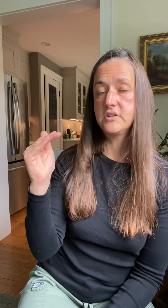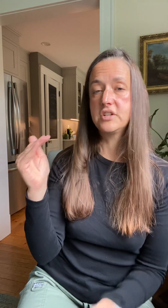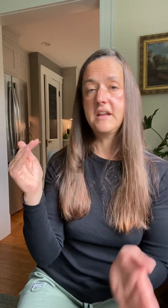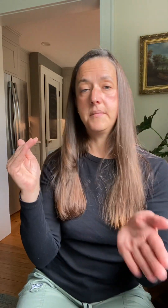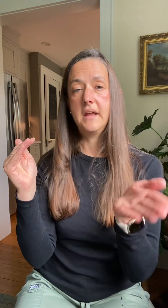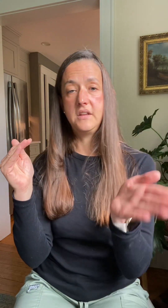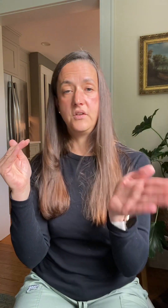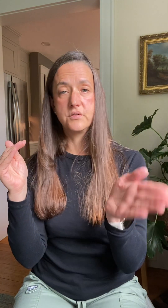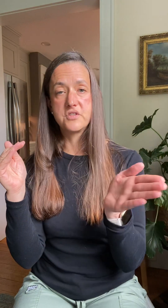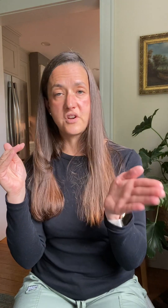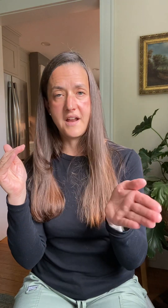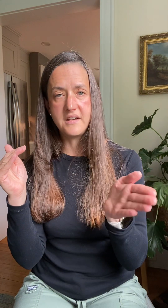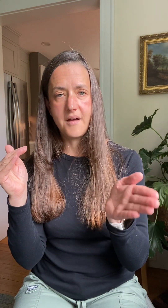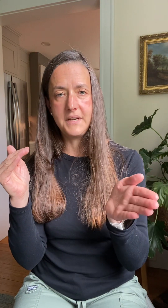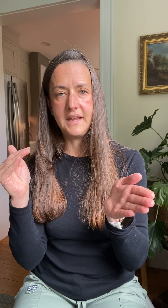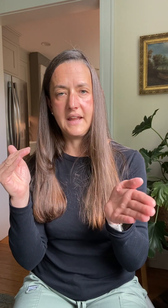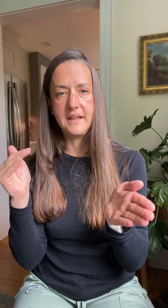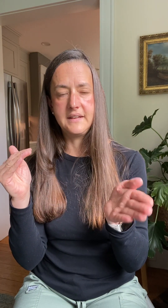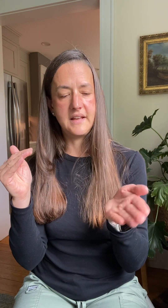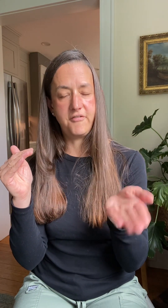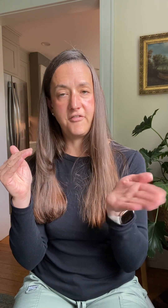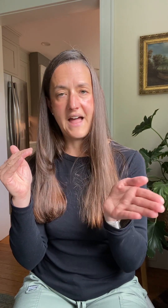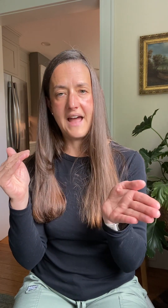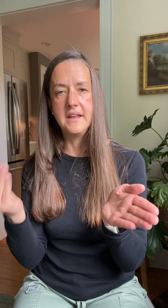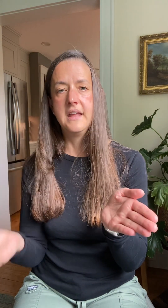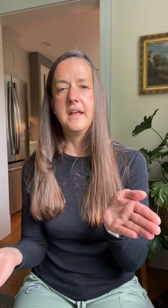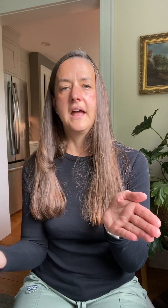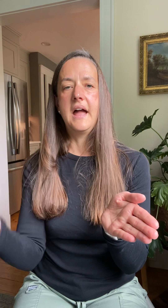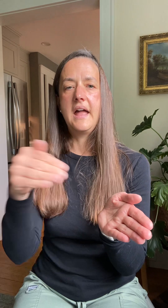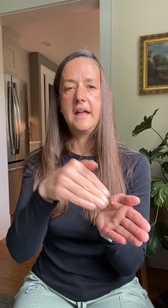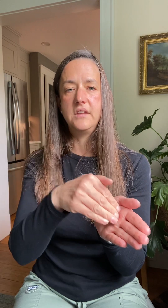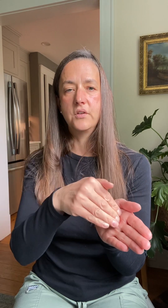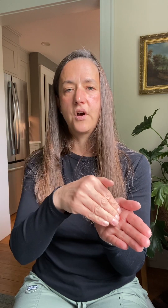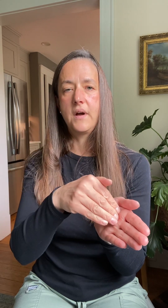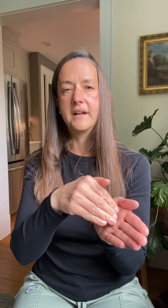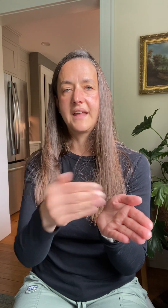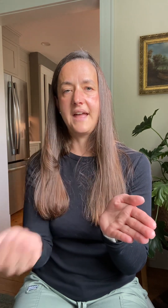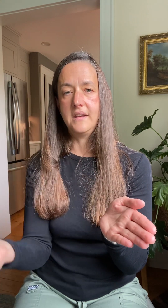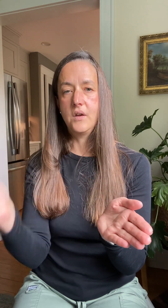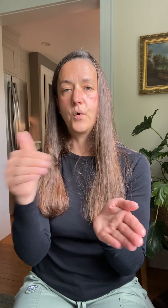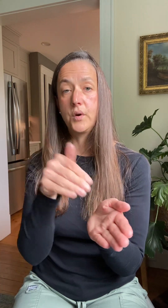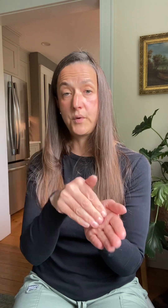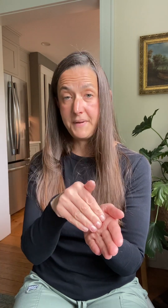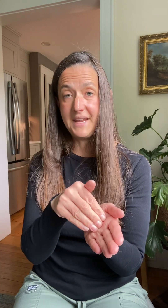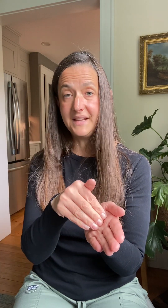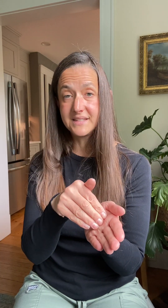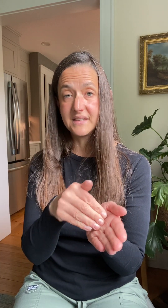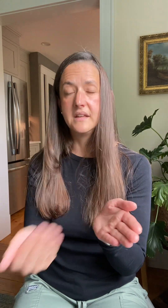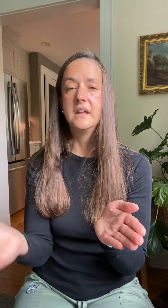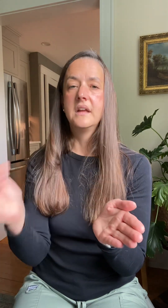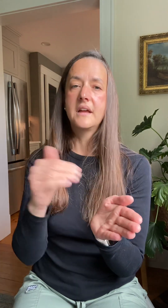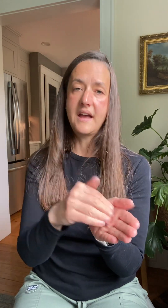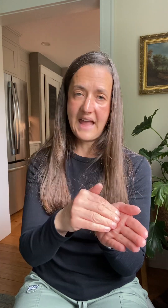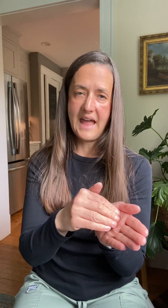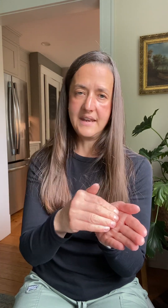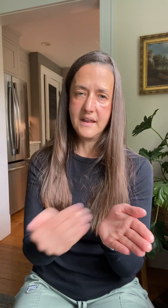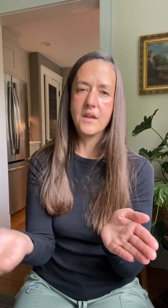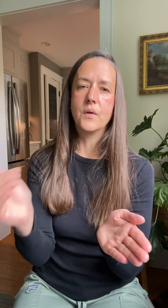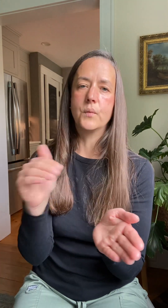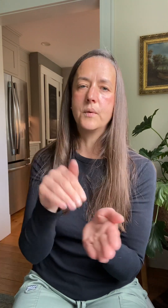shape and you use your non-dominant hand flat and you go again, or repeat again,